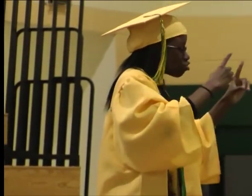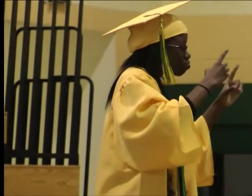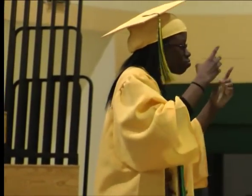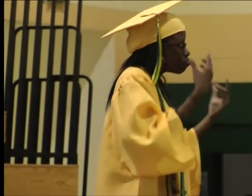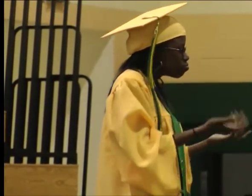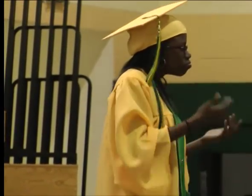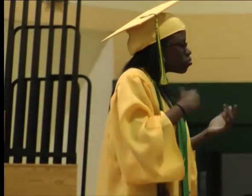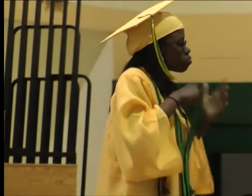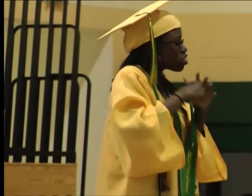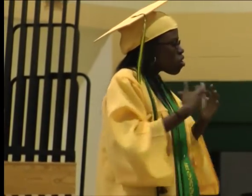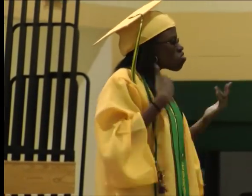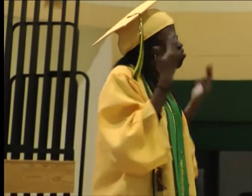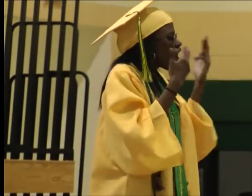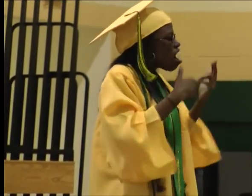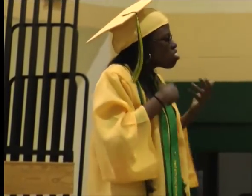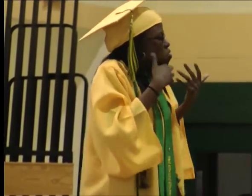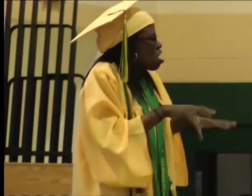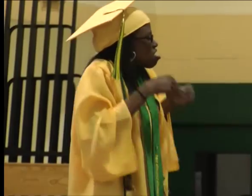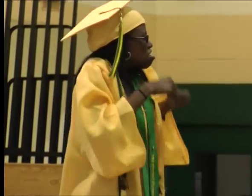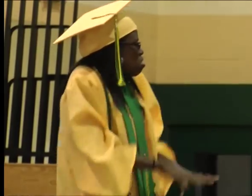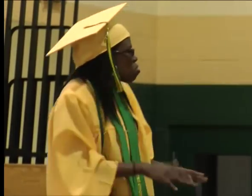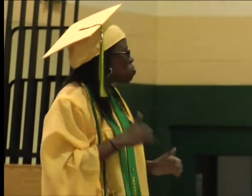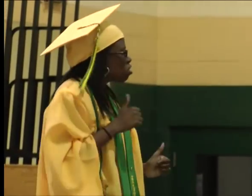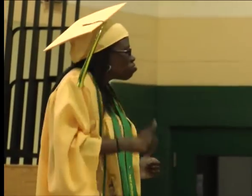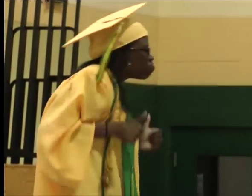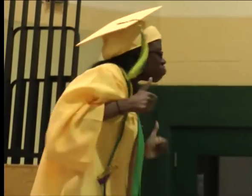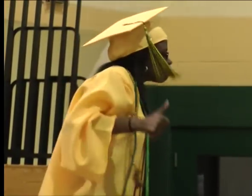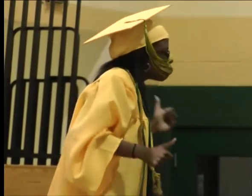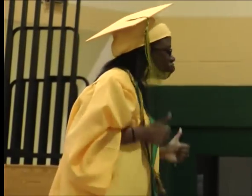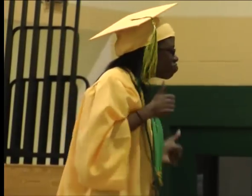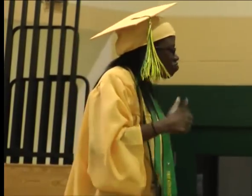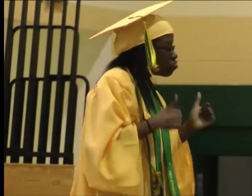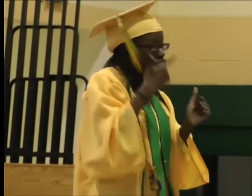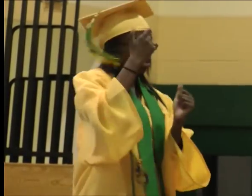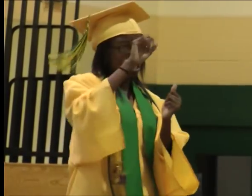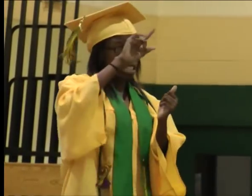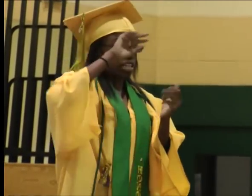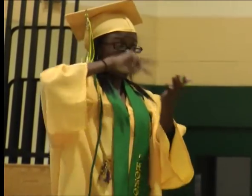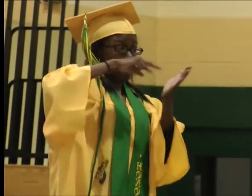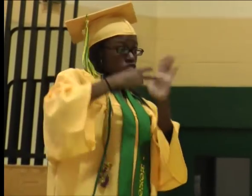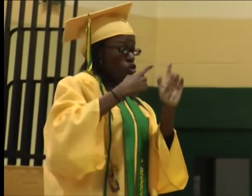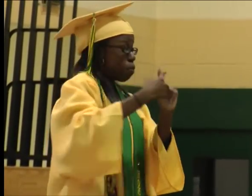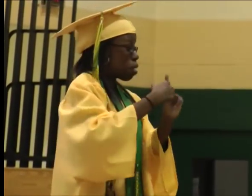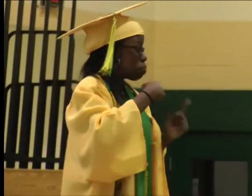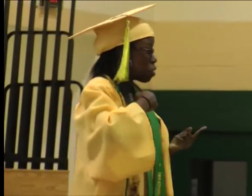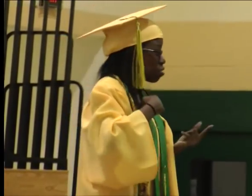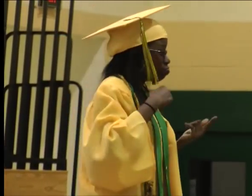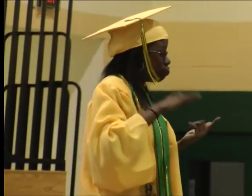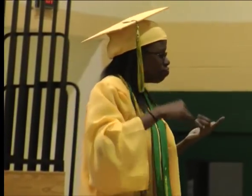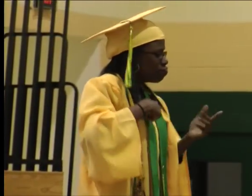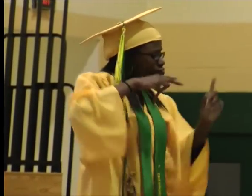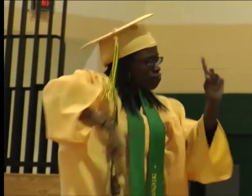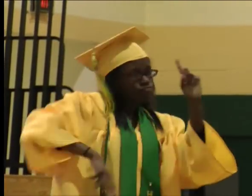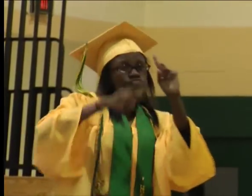to refer to me and get me motivated and back on track. They need to realize that I do not want to lose my motivation.